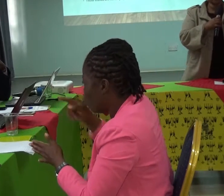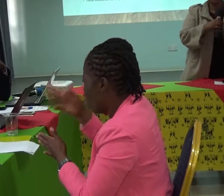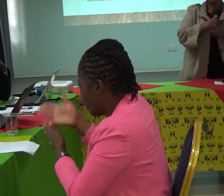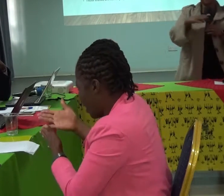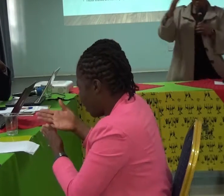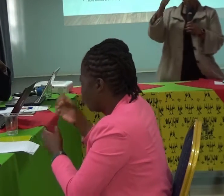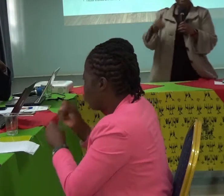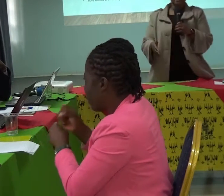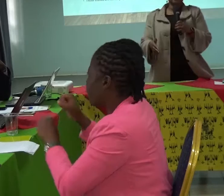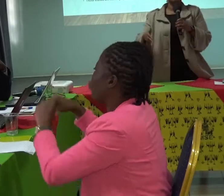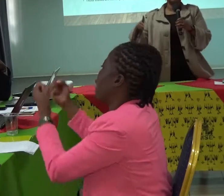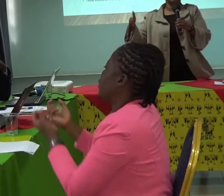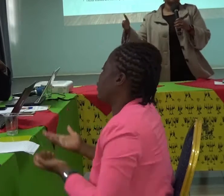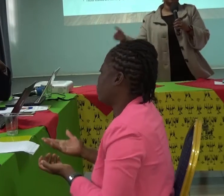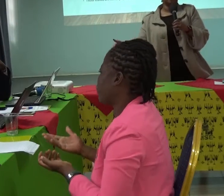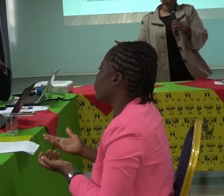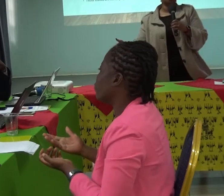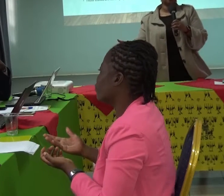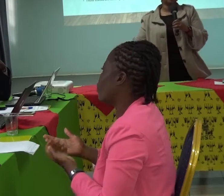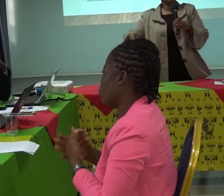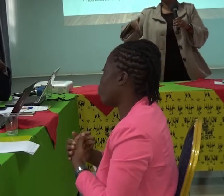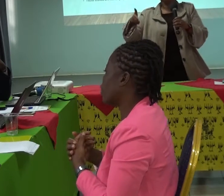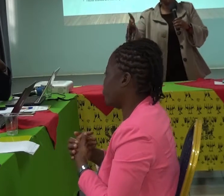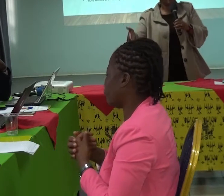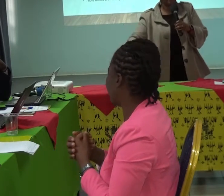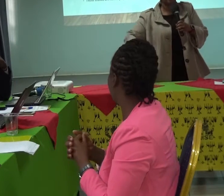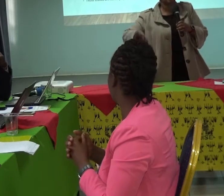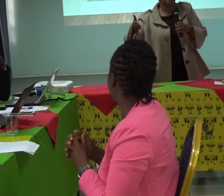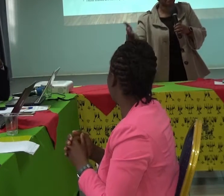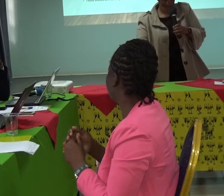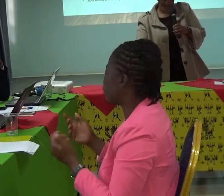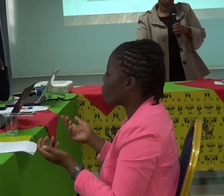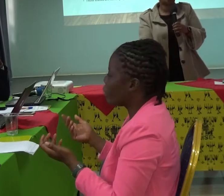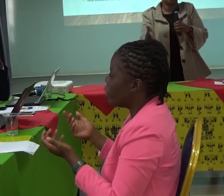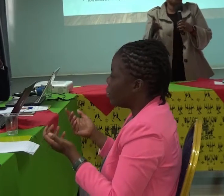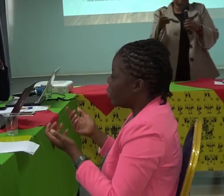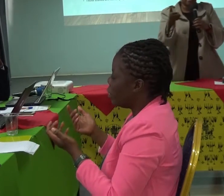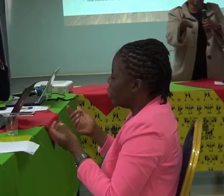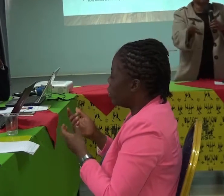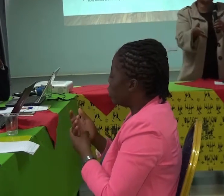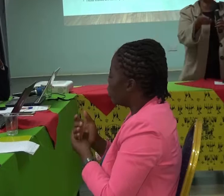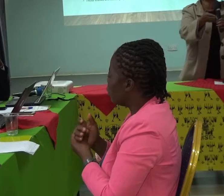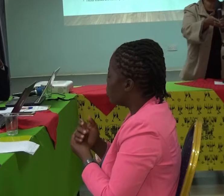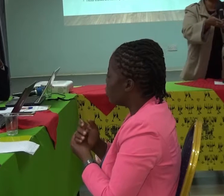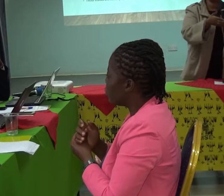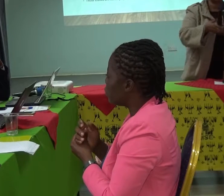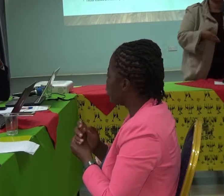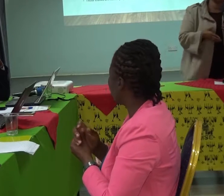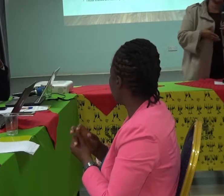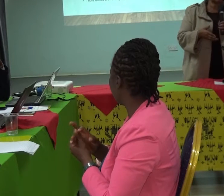school. If I was assessed and placed in mainstream school, I need to be still reassessed so that my IEP can